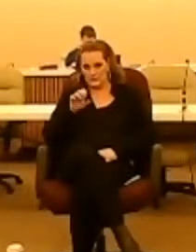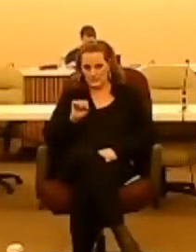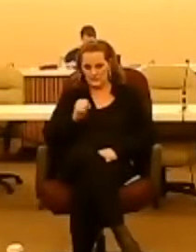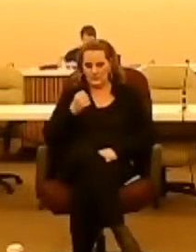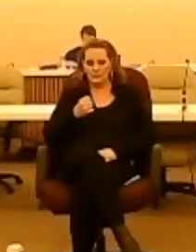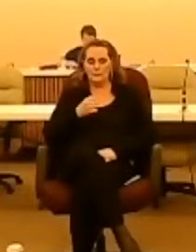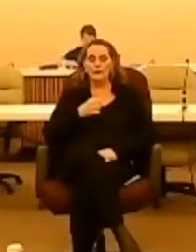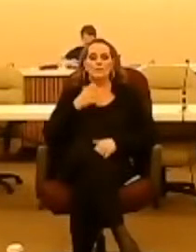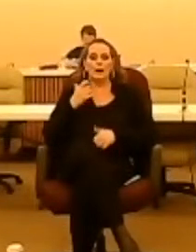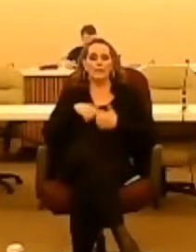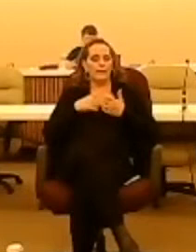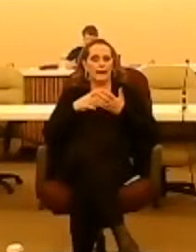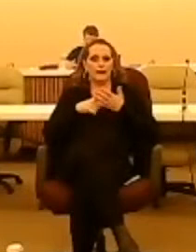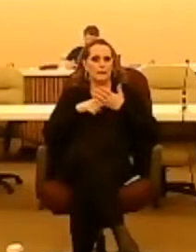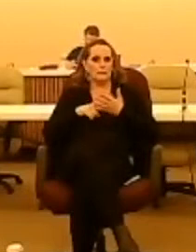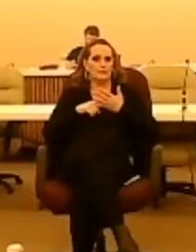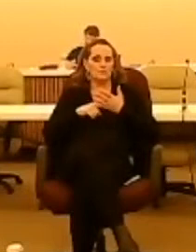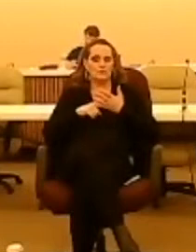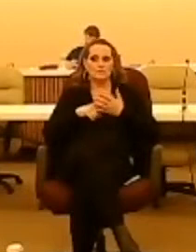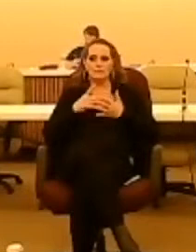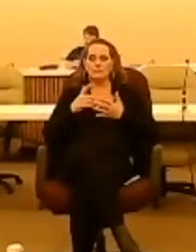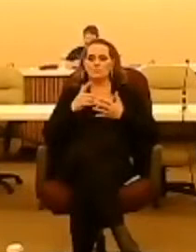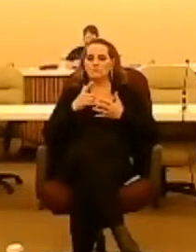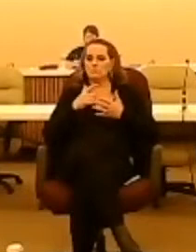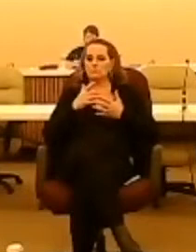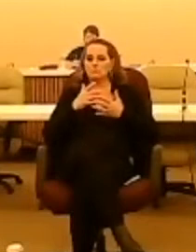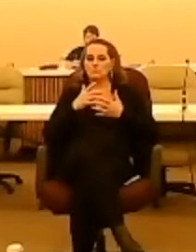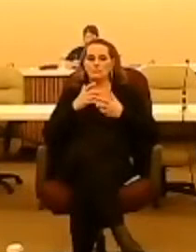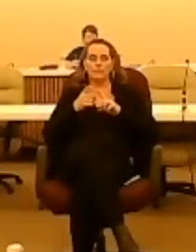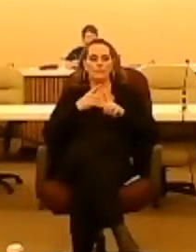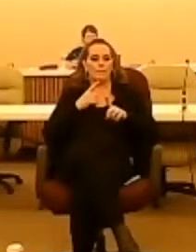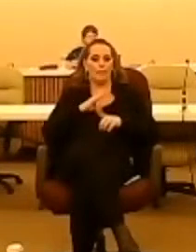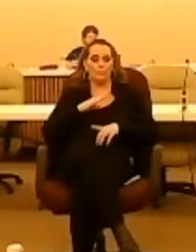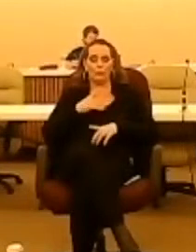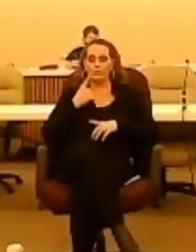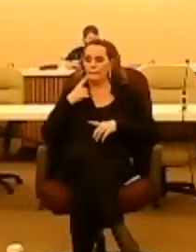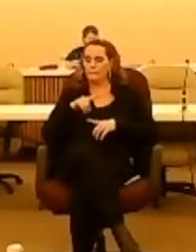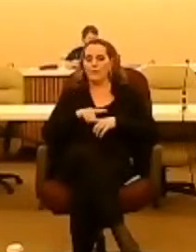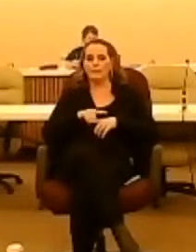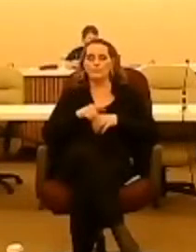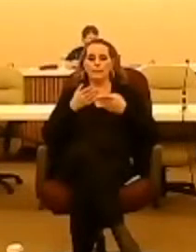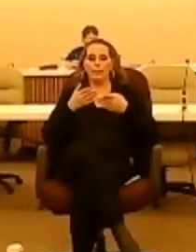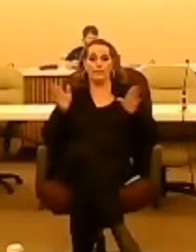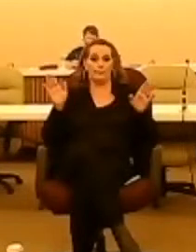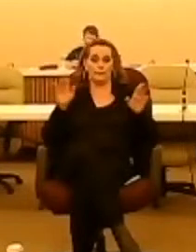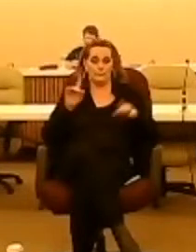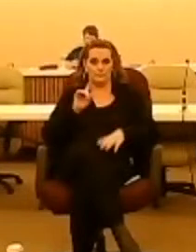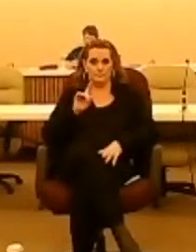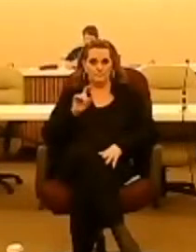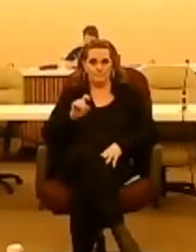Are there any additional discussion items either from the board or from the public?